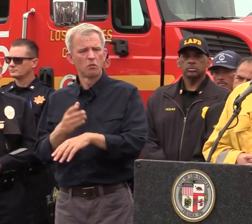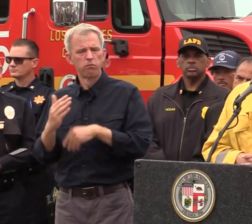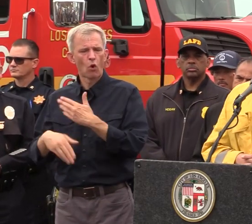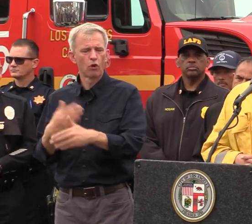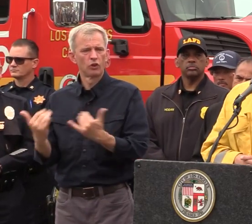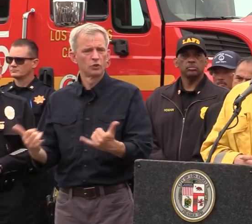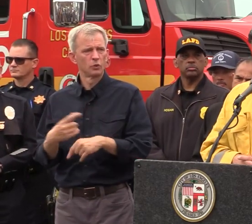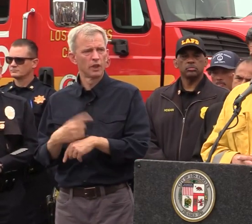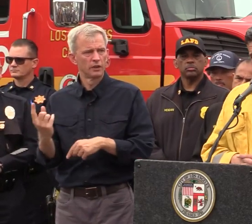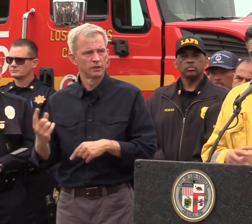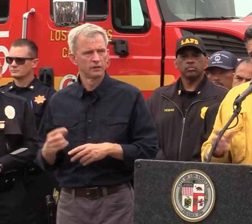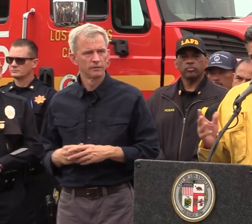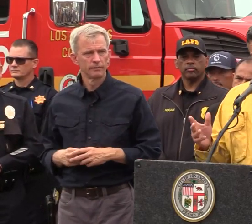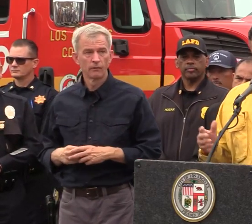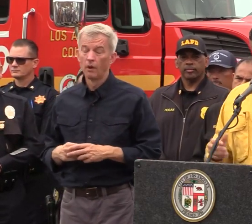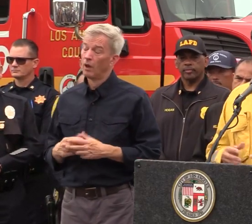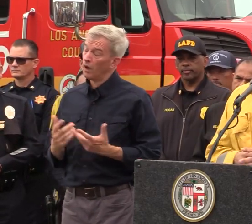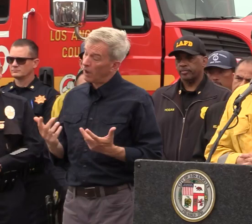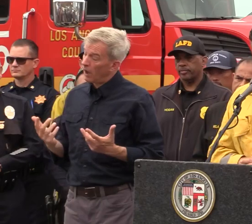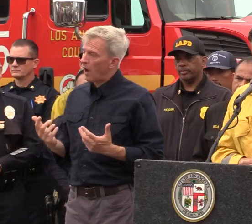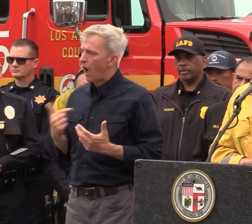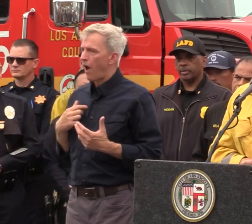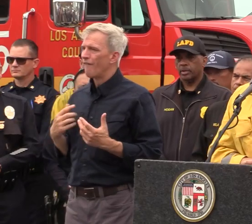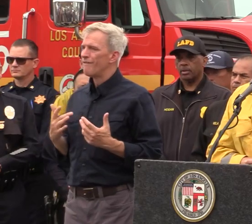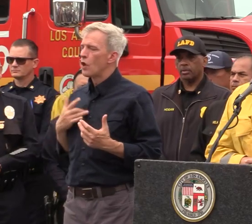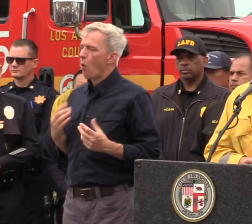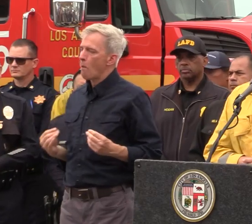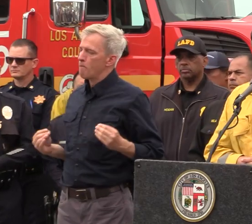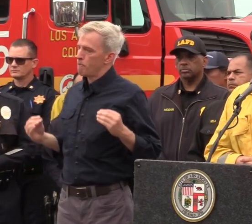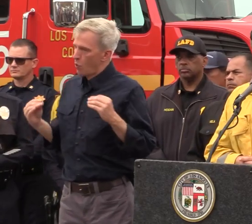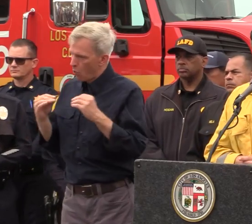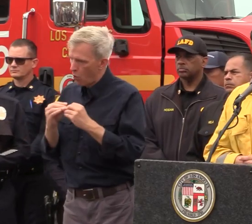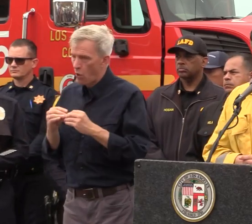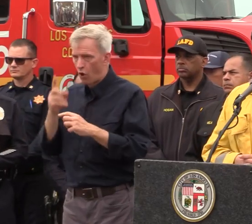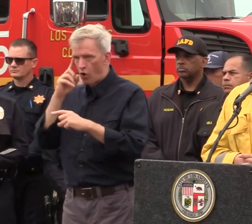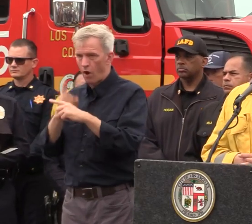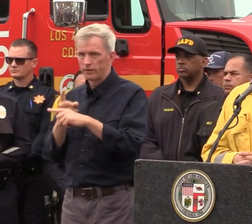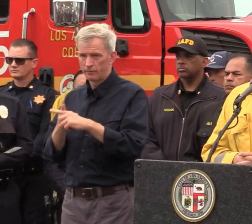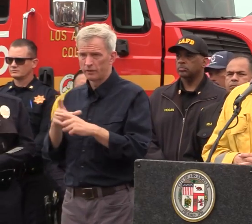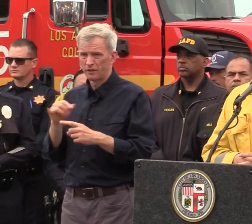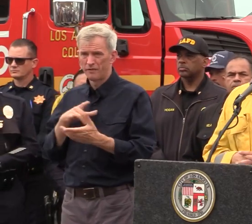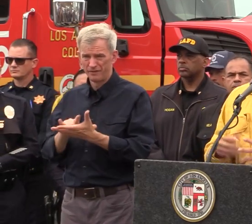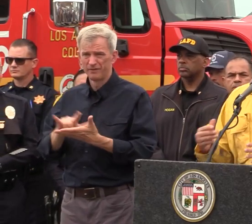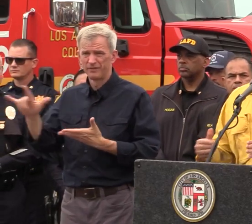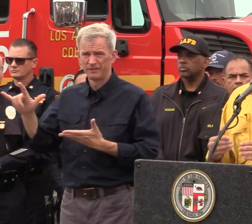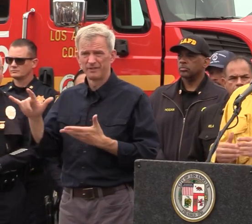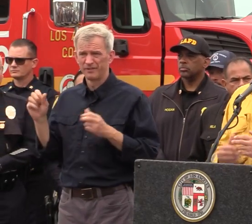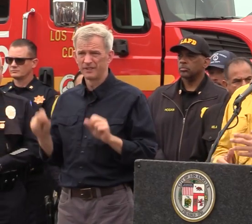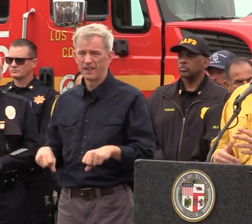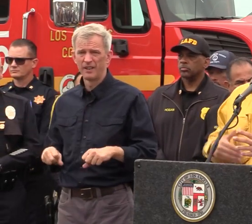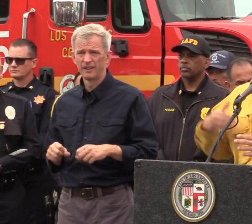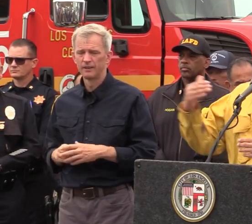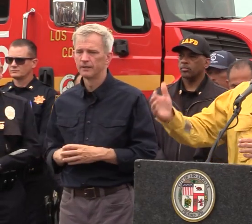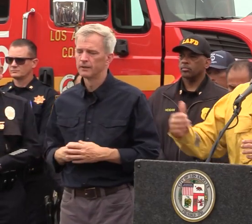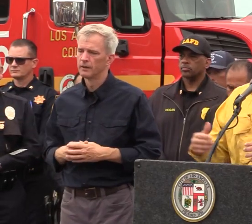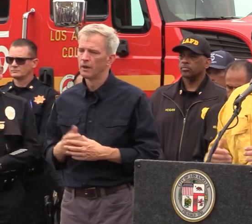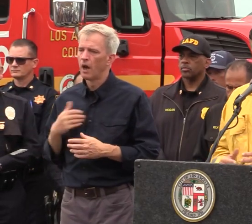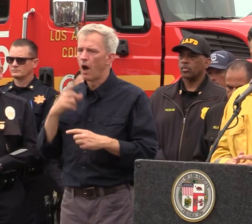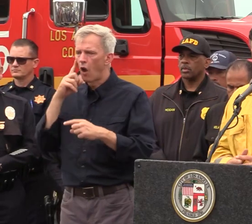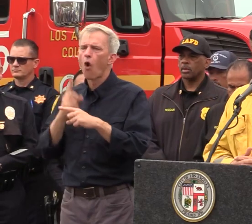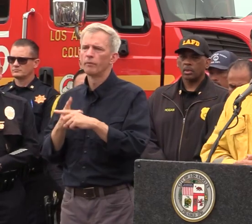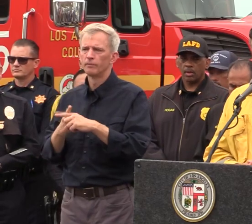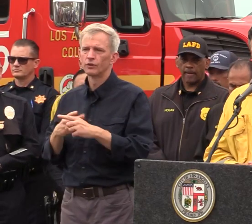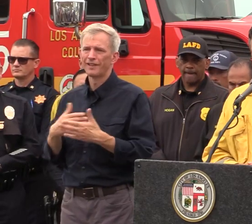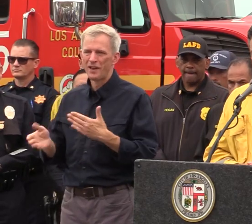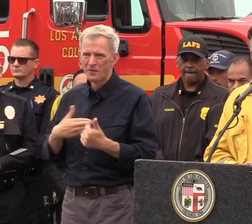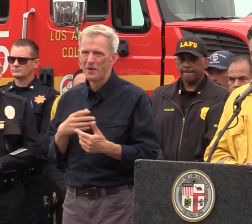tankers? I feel more optimistic if I can get the tankers up, but I'm optimistic anyway. The tankers will increase that